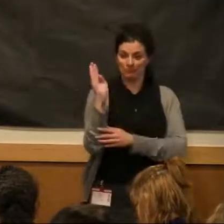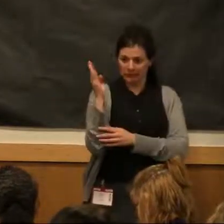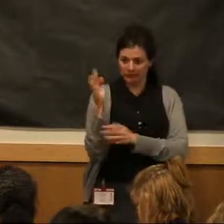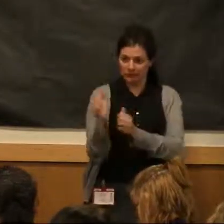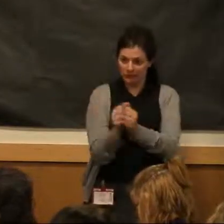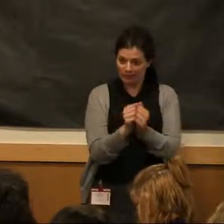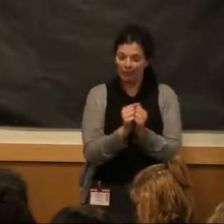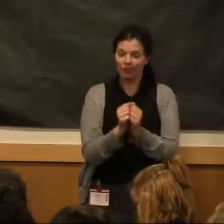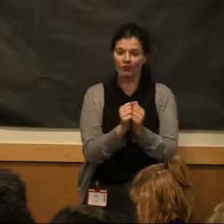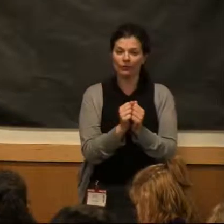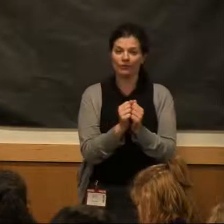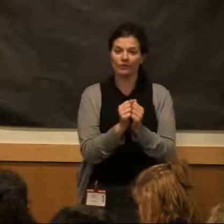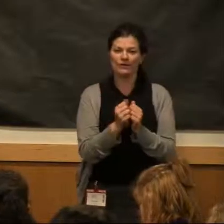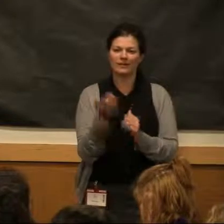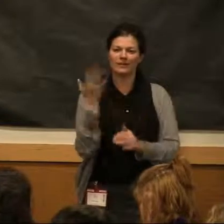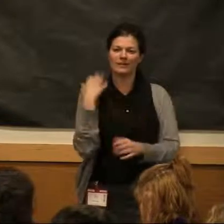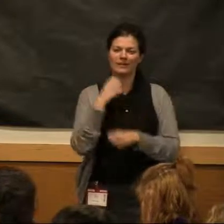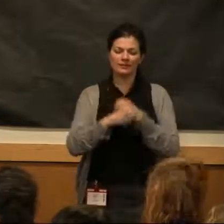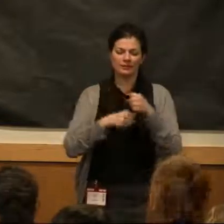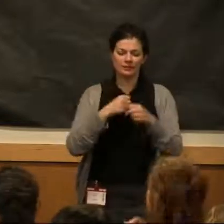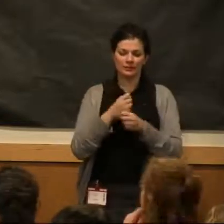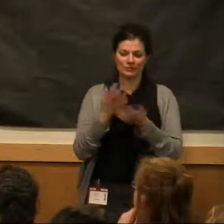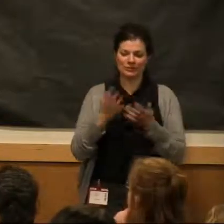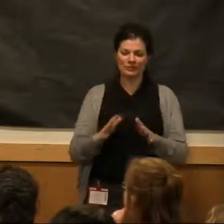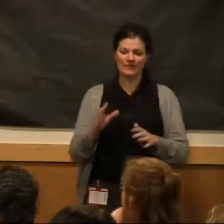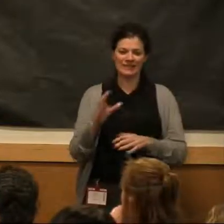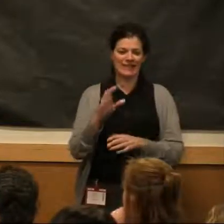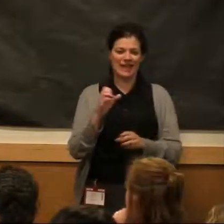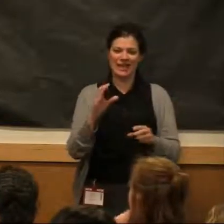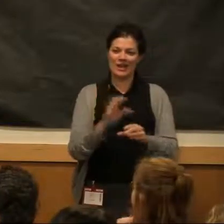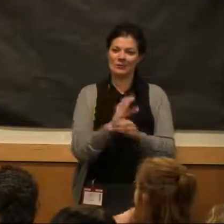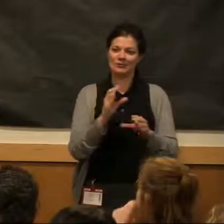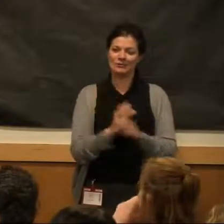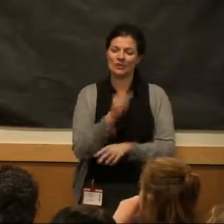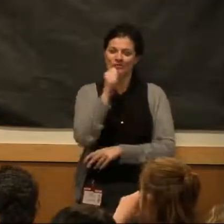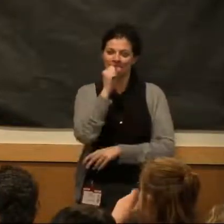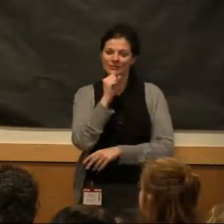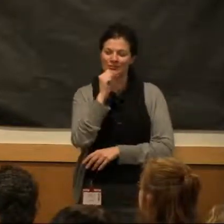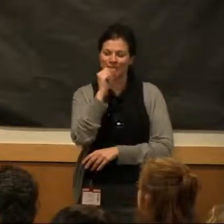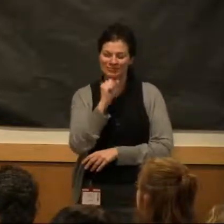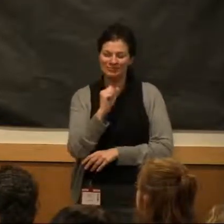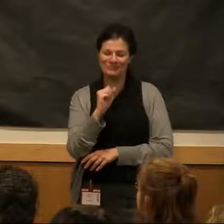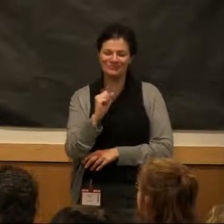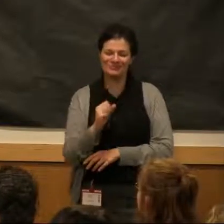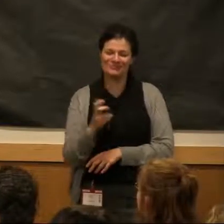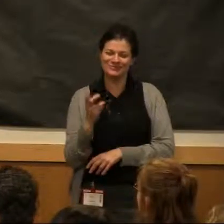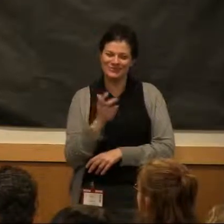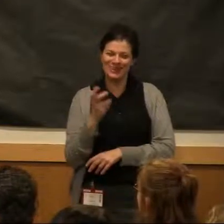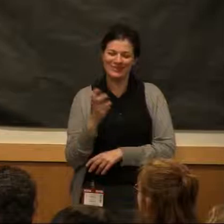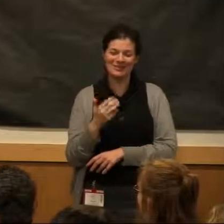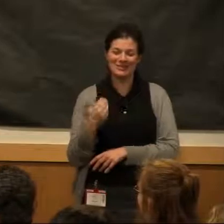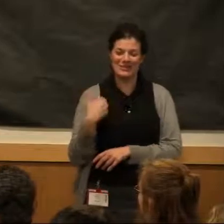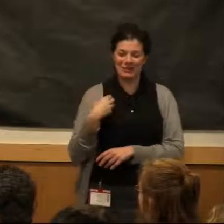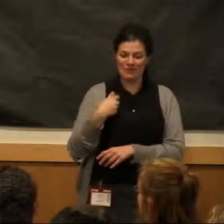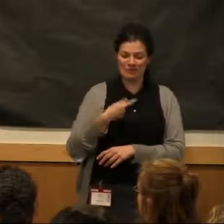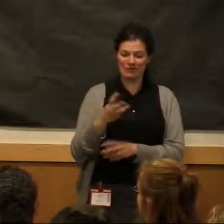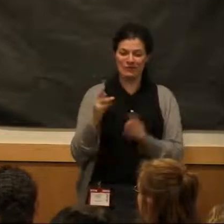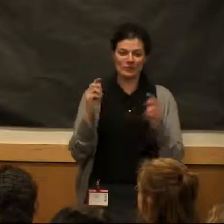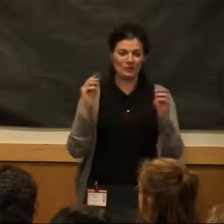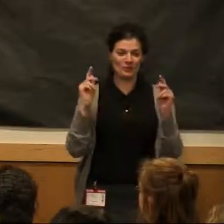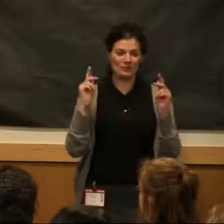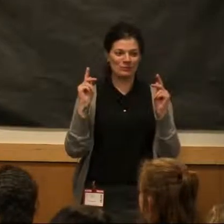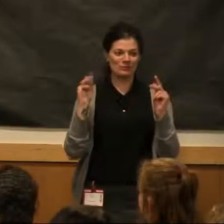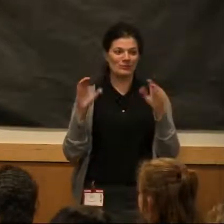together. This last year we did the chemistry of ice cream, where we had a couple chemistry professors come in and talk about why